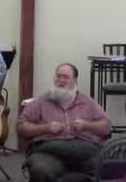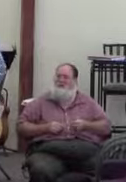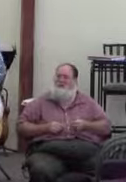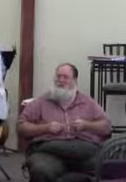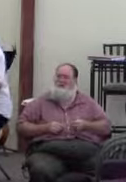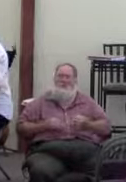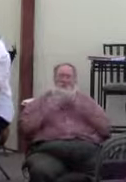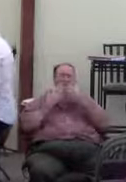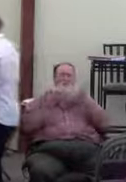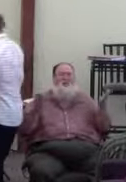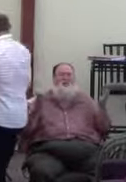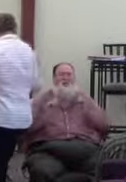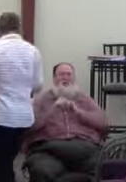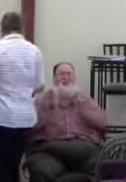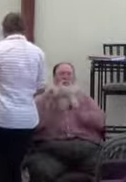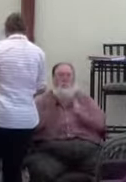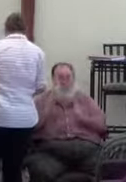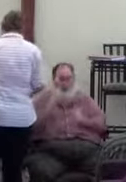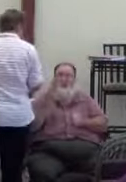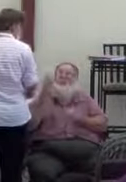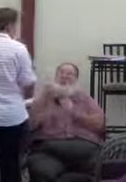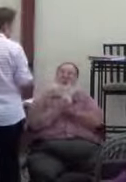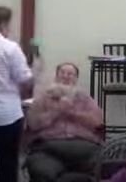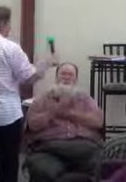Thank you, everybody. Go with God. He loves you.